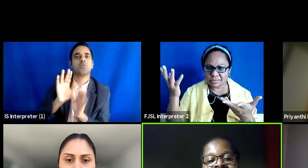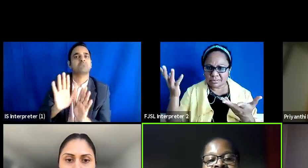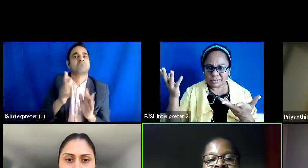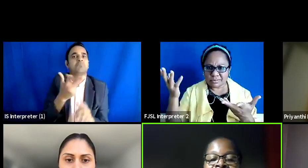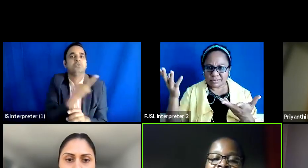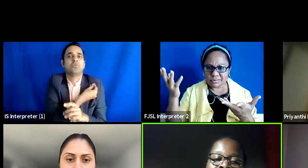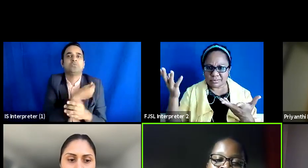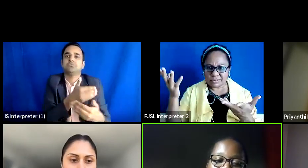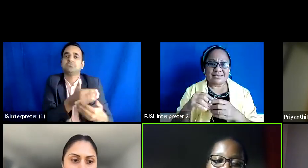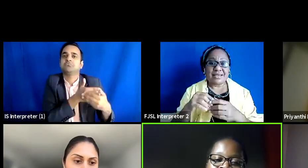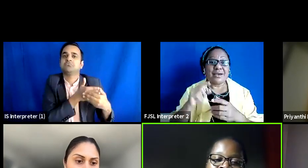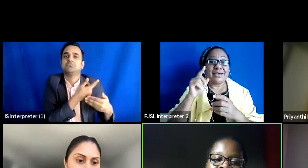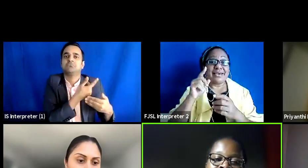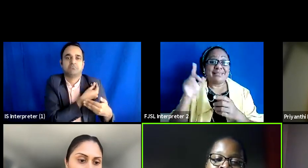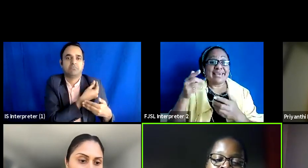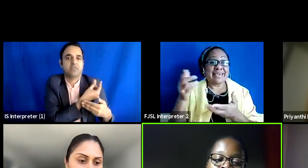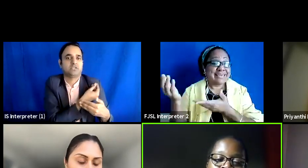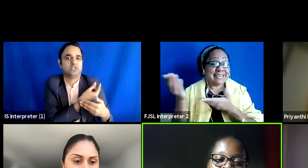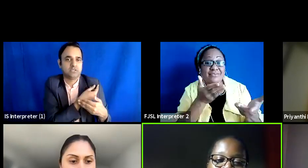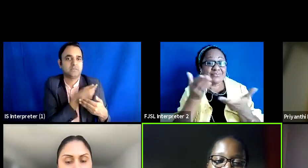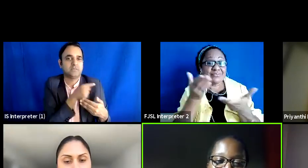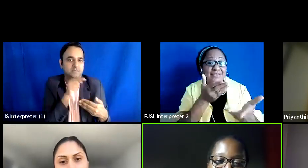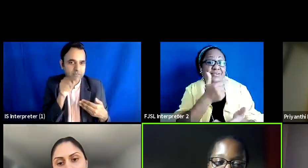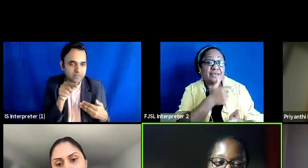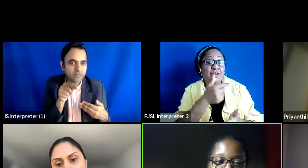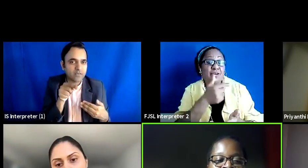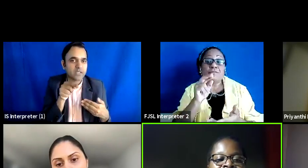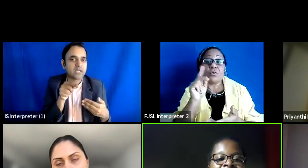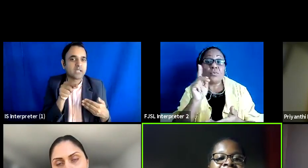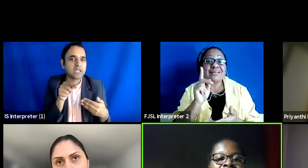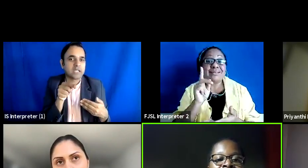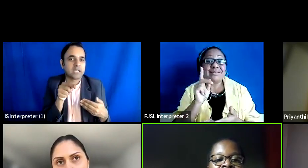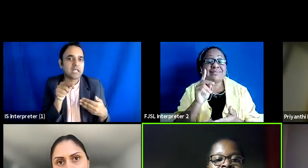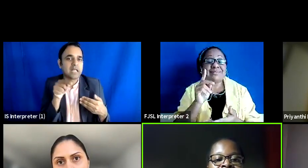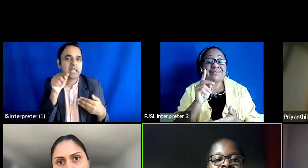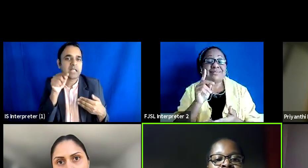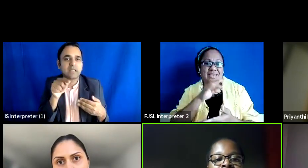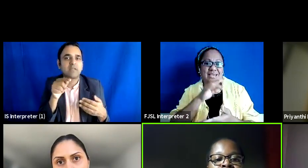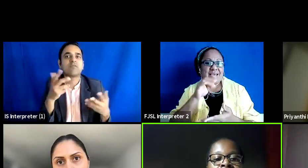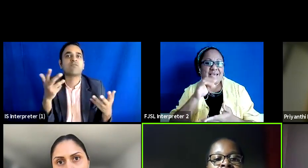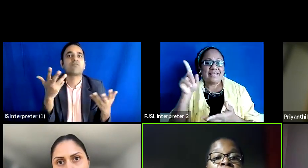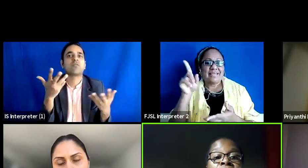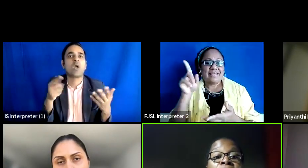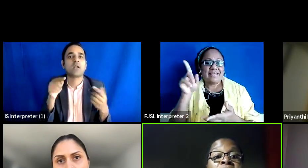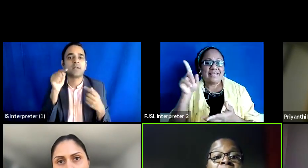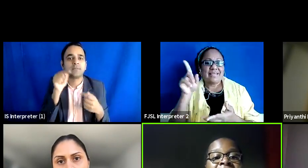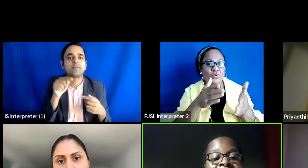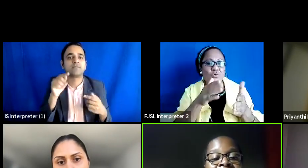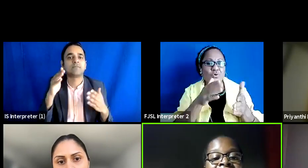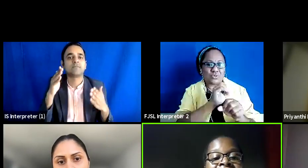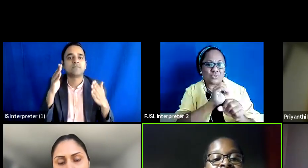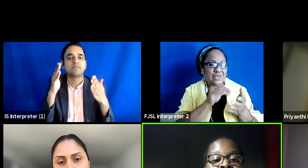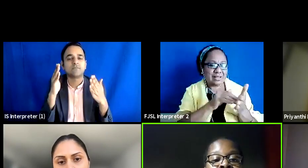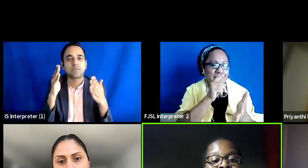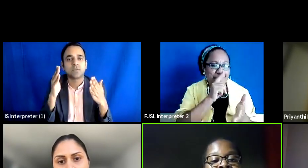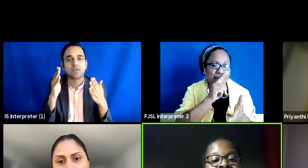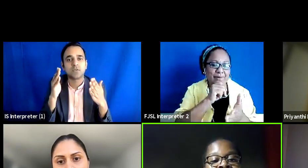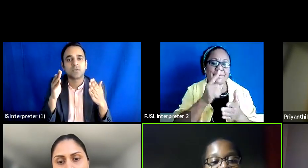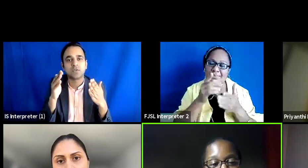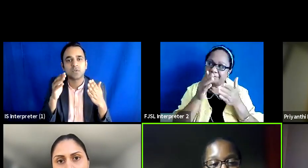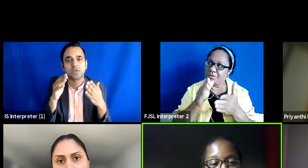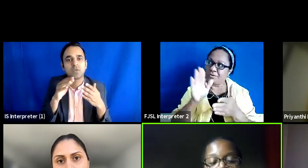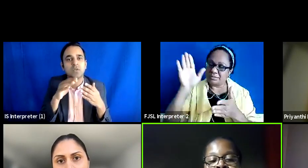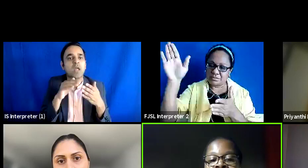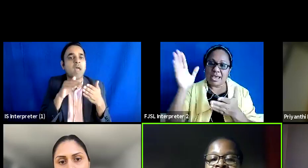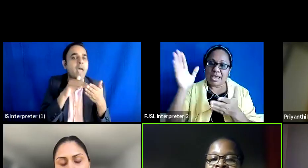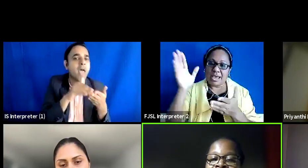profits, and the climate crisis is being put aside. And I know that it is going to be brought forward at a